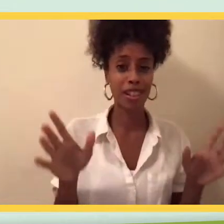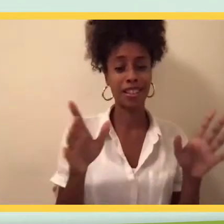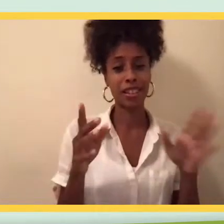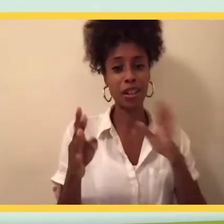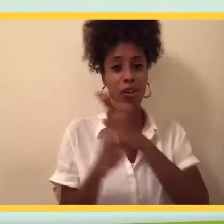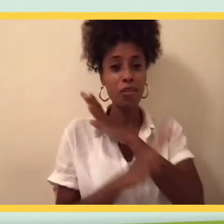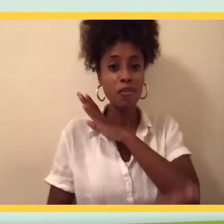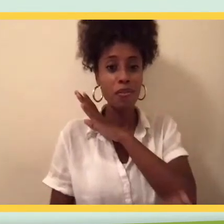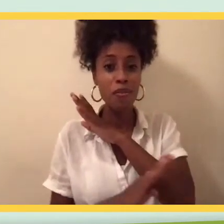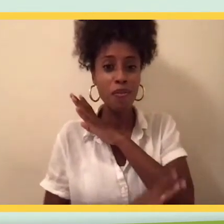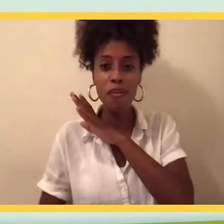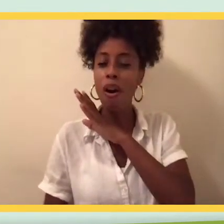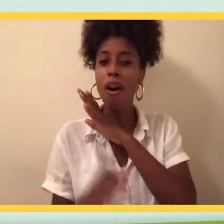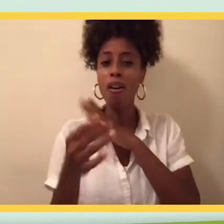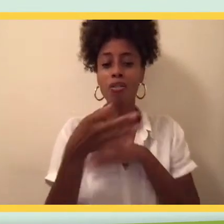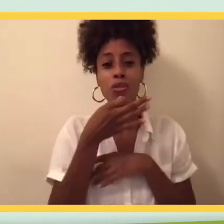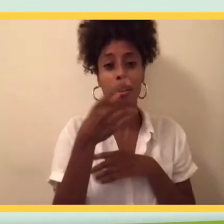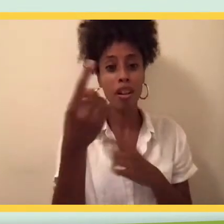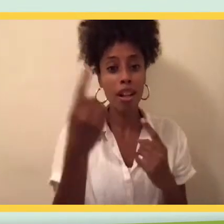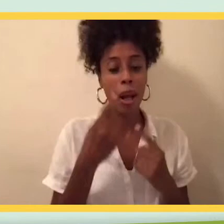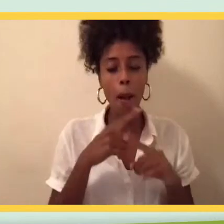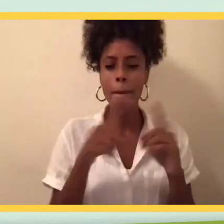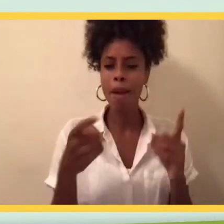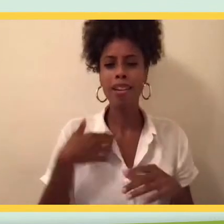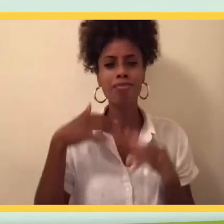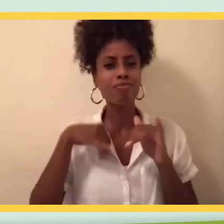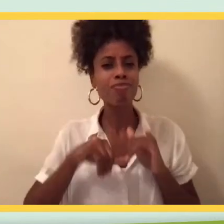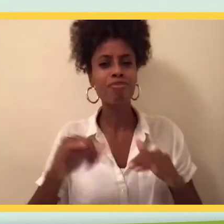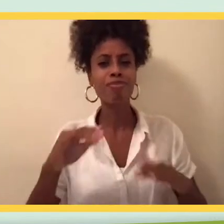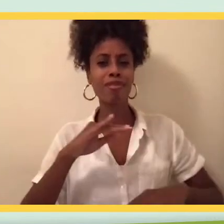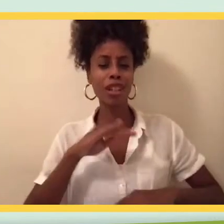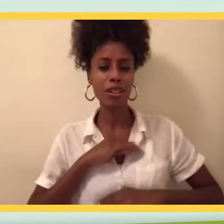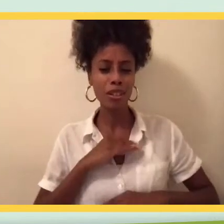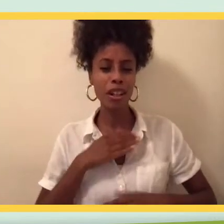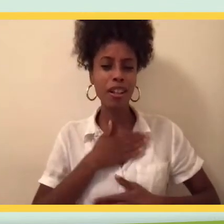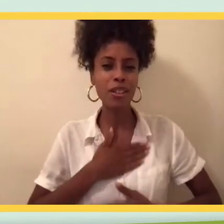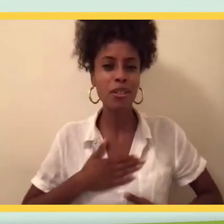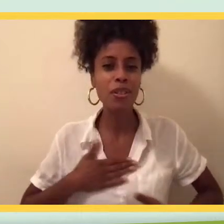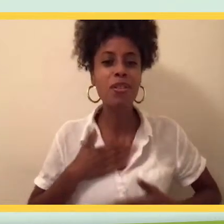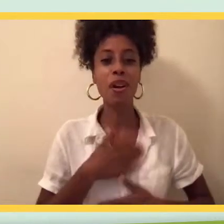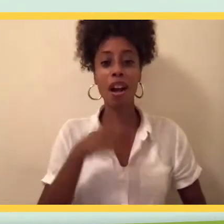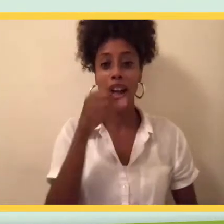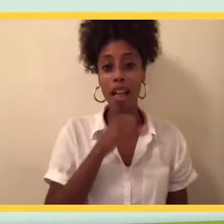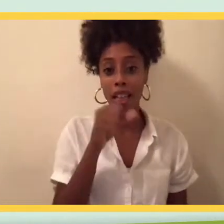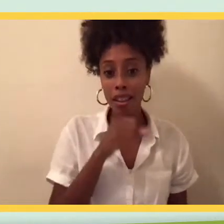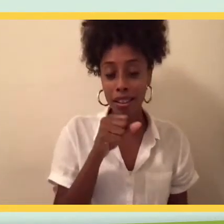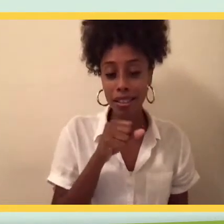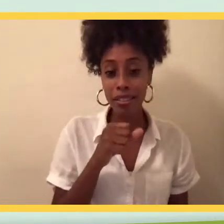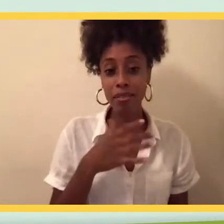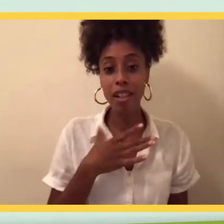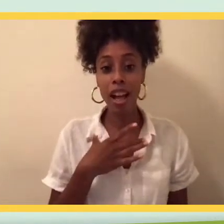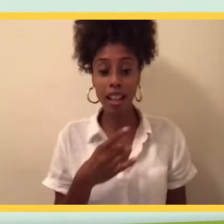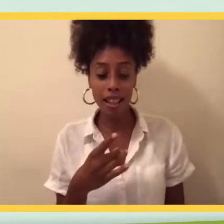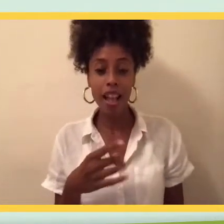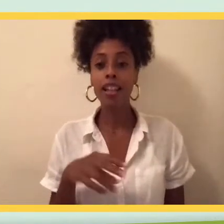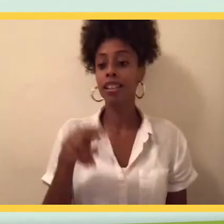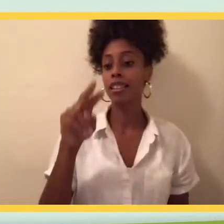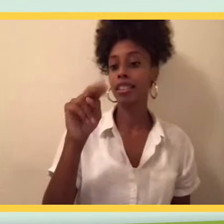is still on my menu, cutting back on the dairy. So I have some